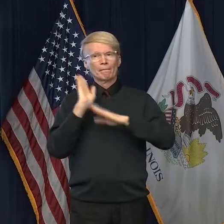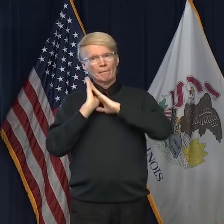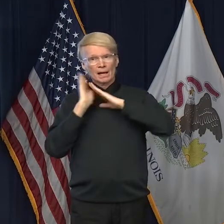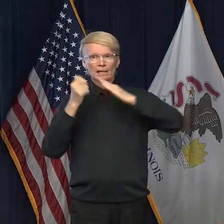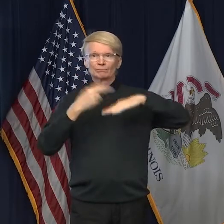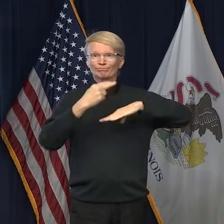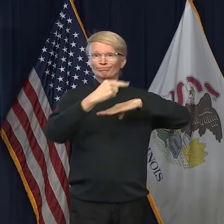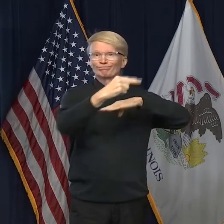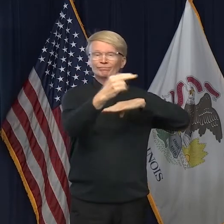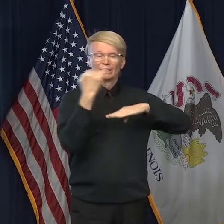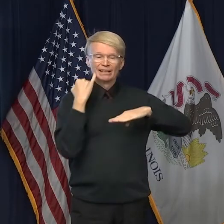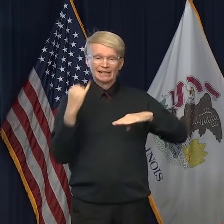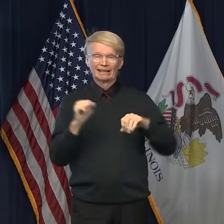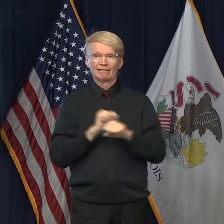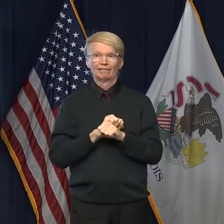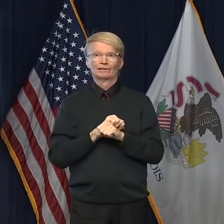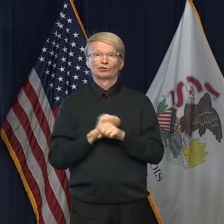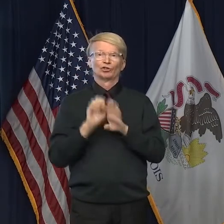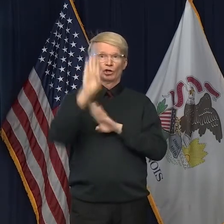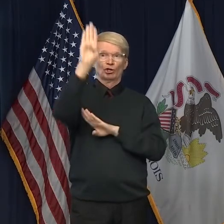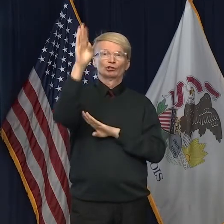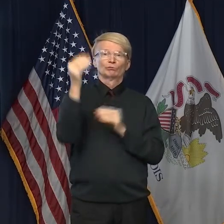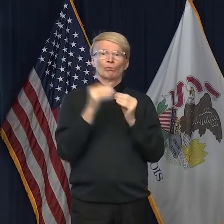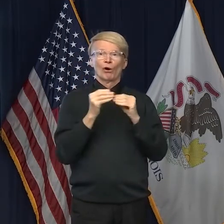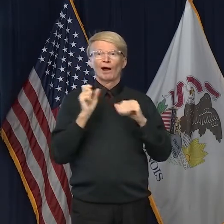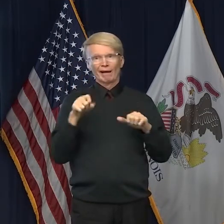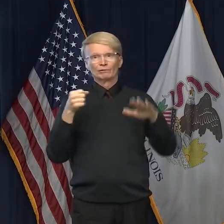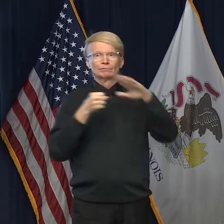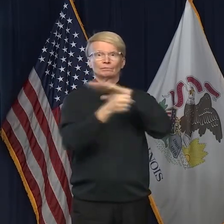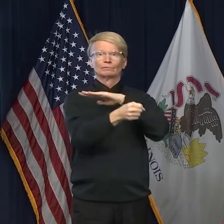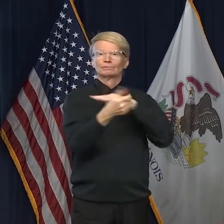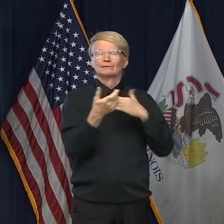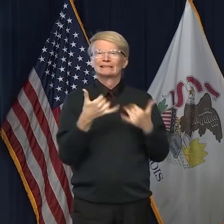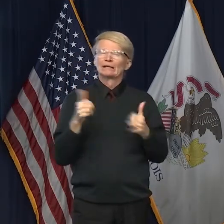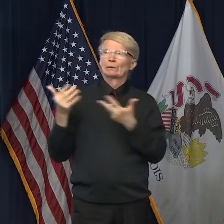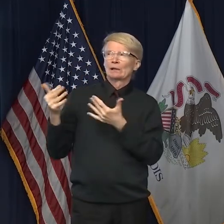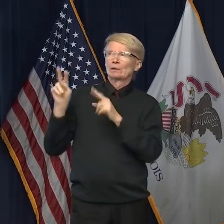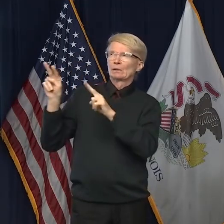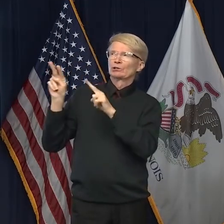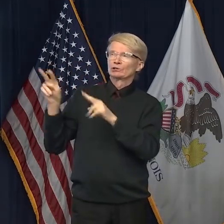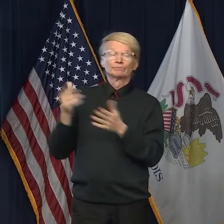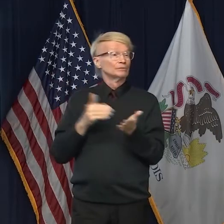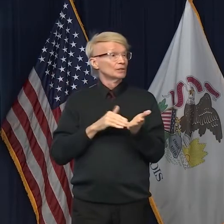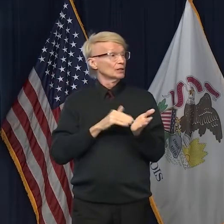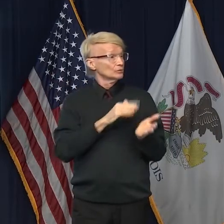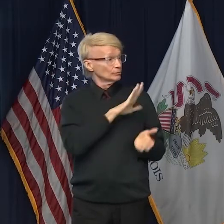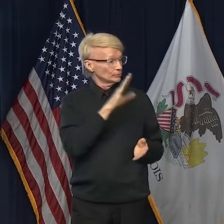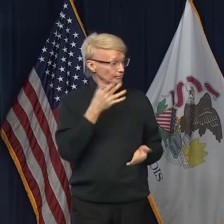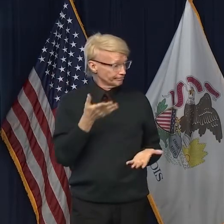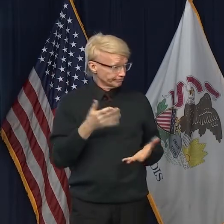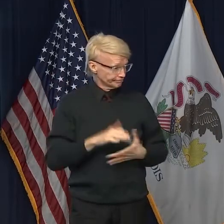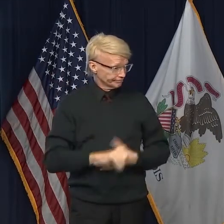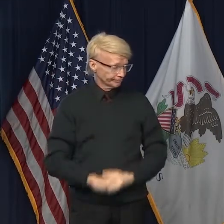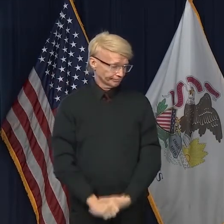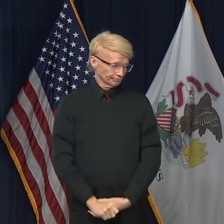the surge is still happening. So we're still watching and waiting. But I don't know, Doctor, do you have anything else you'd like to add? Yeah.